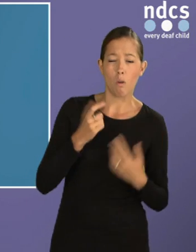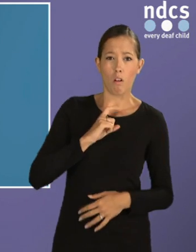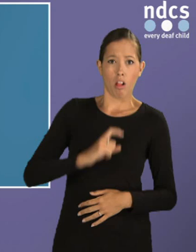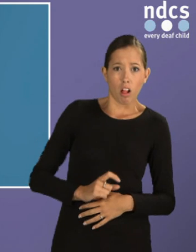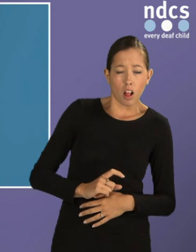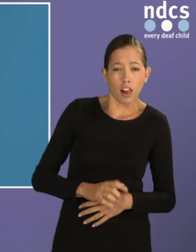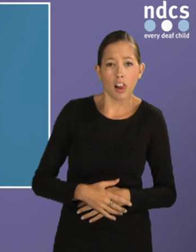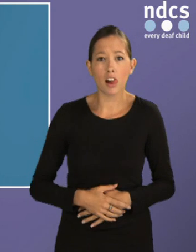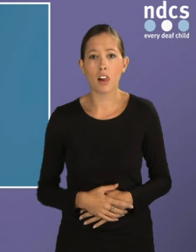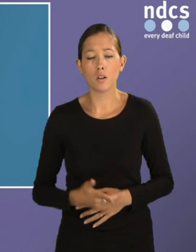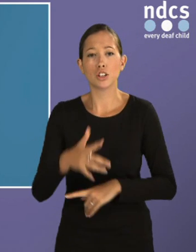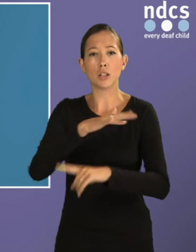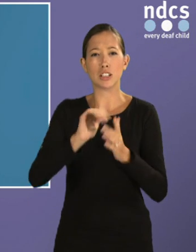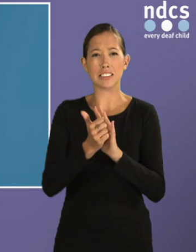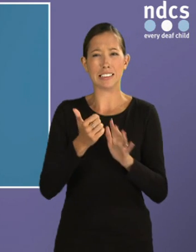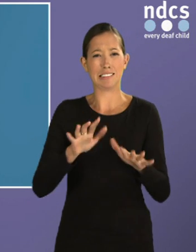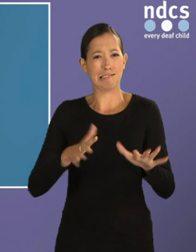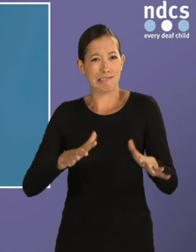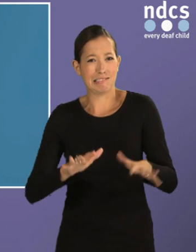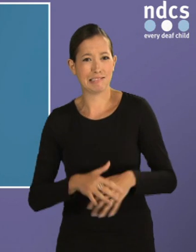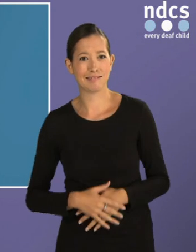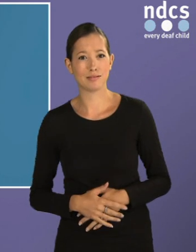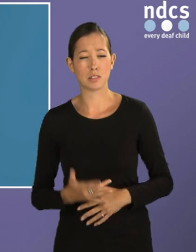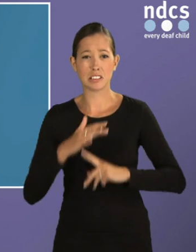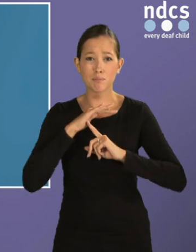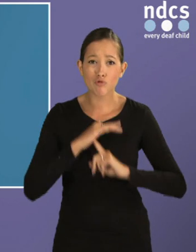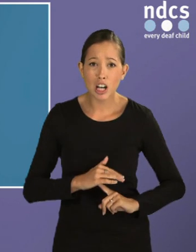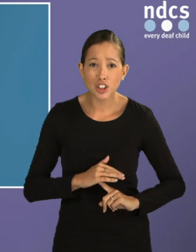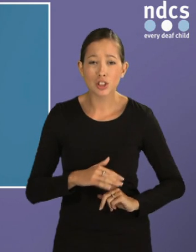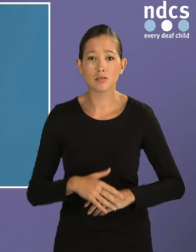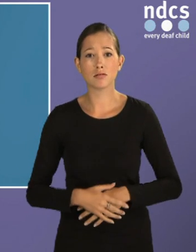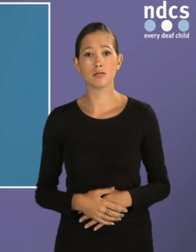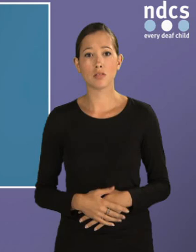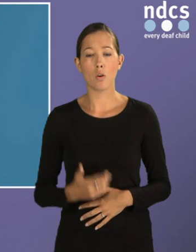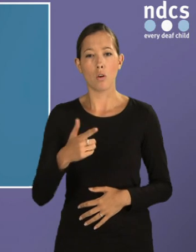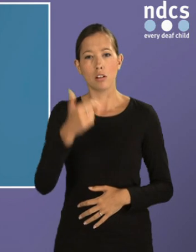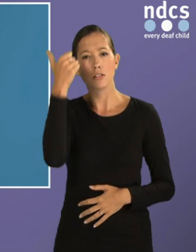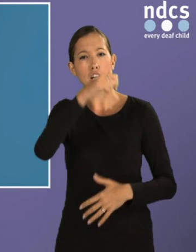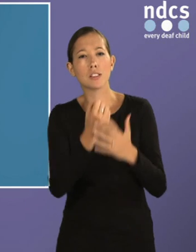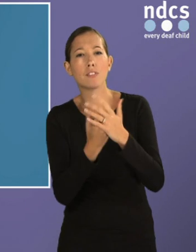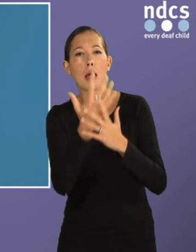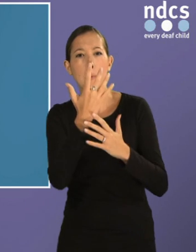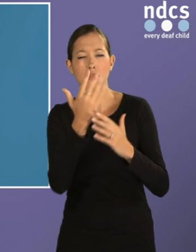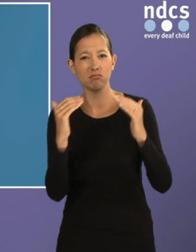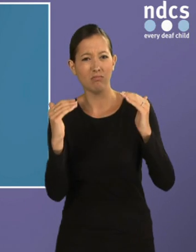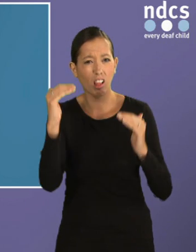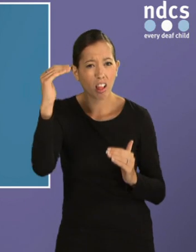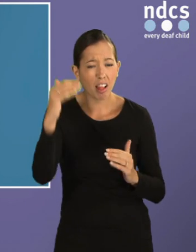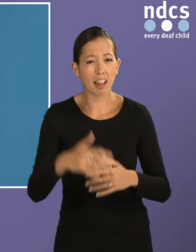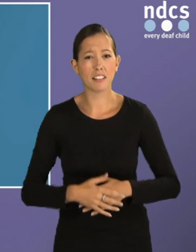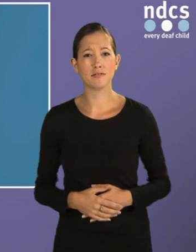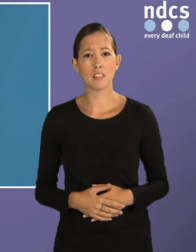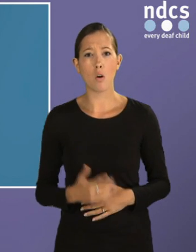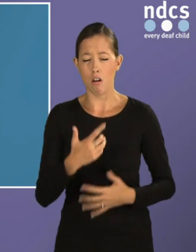passive low self-esteem or low self-confidence, poor social skills, depression, lower than average